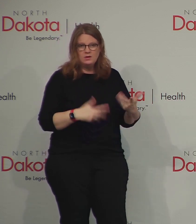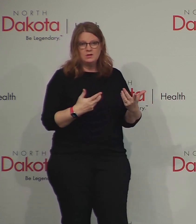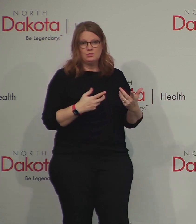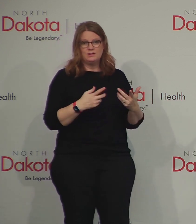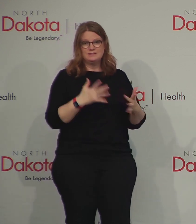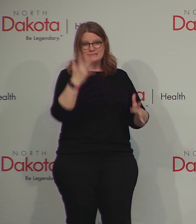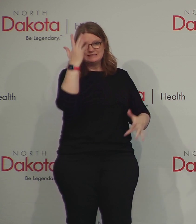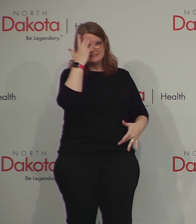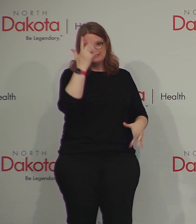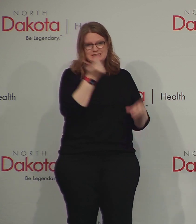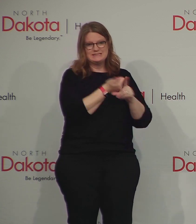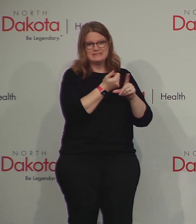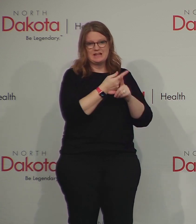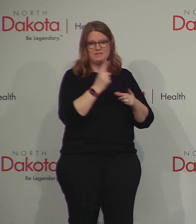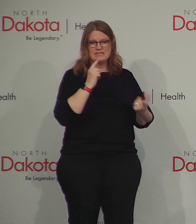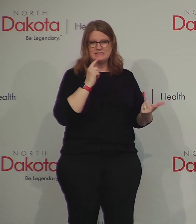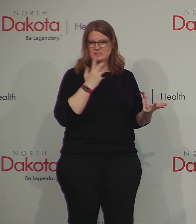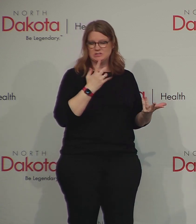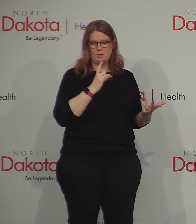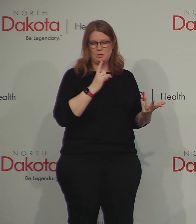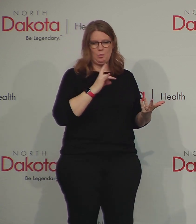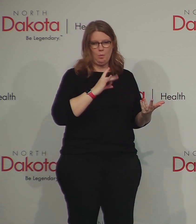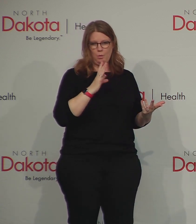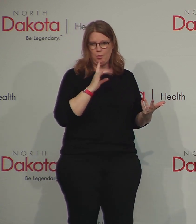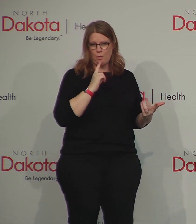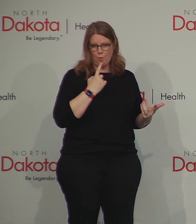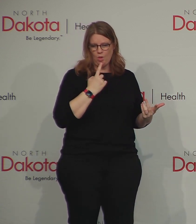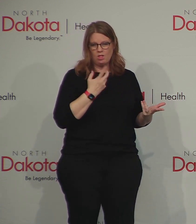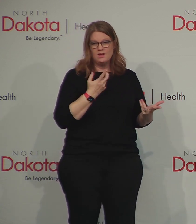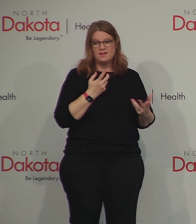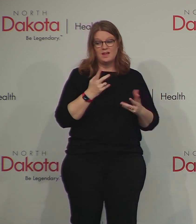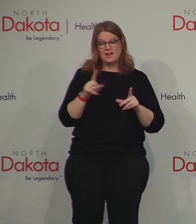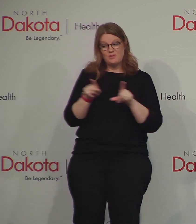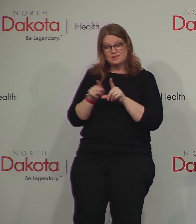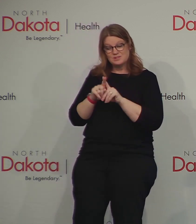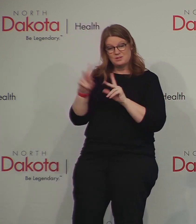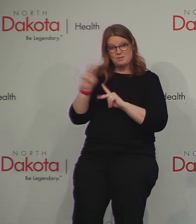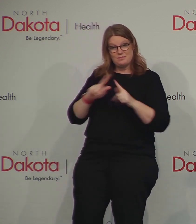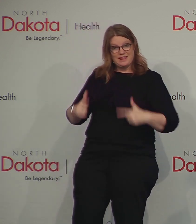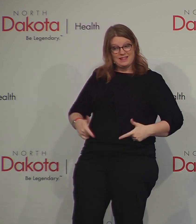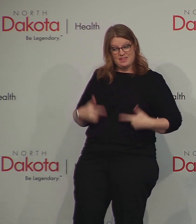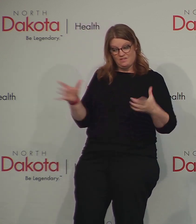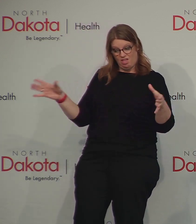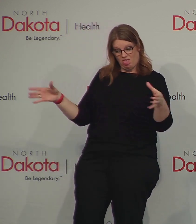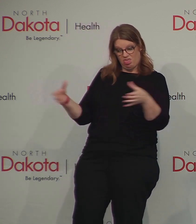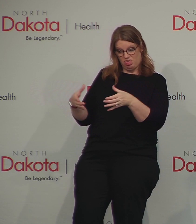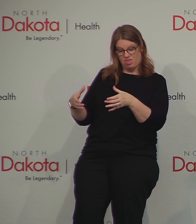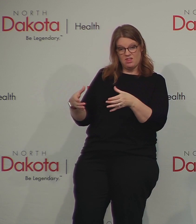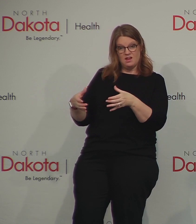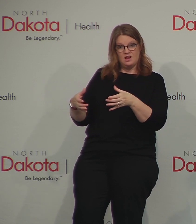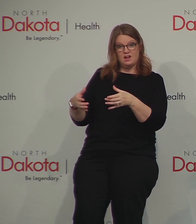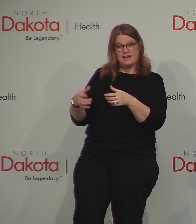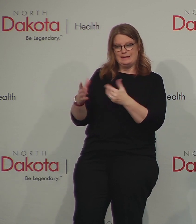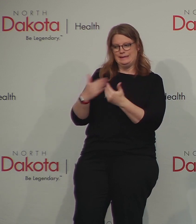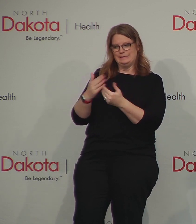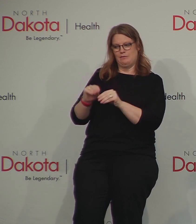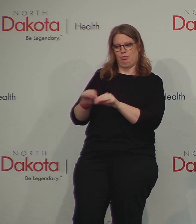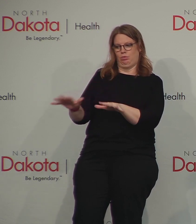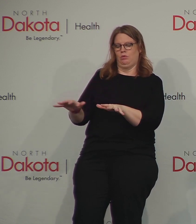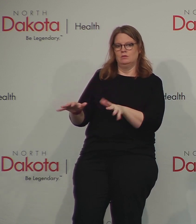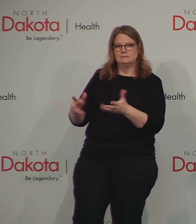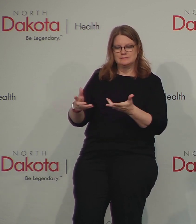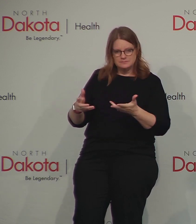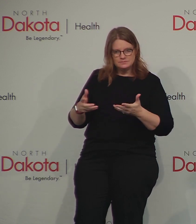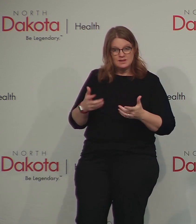cruel, and again, protecting those folks that are in congregate care where this can spread so rapidly. The vast majority